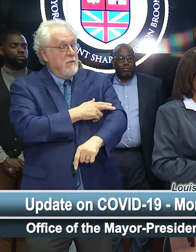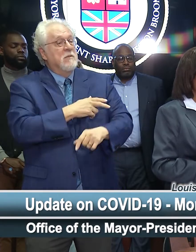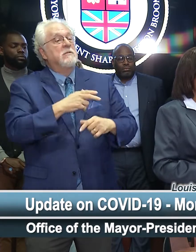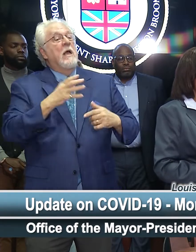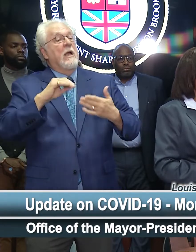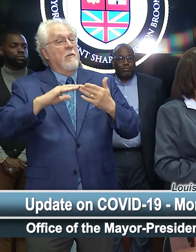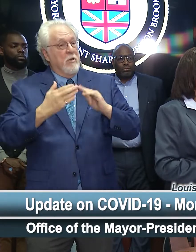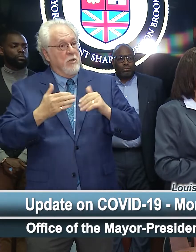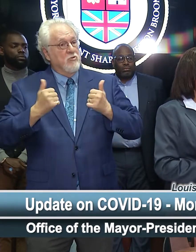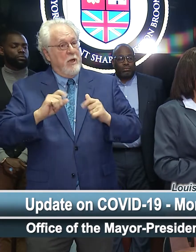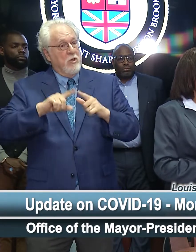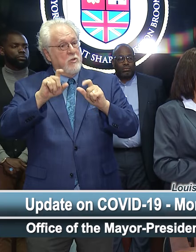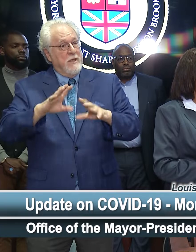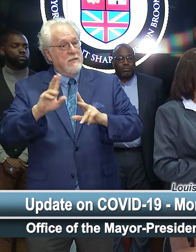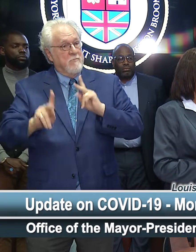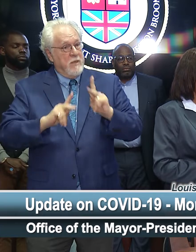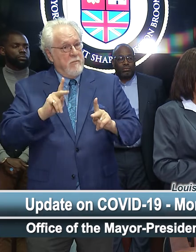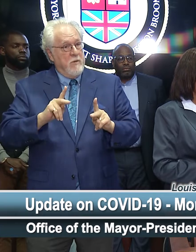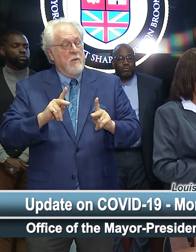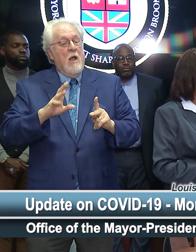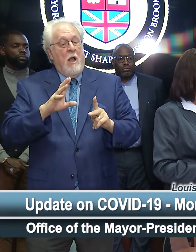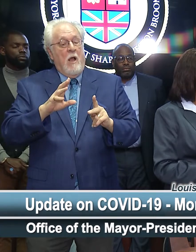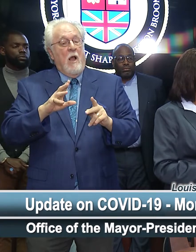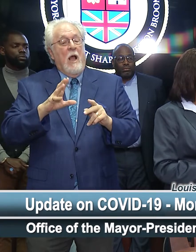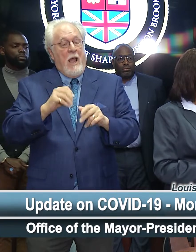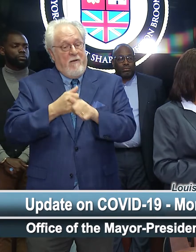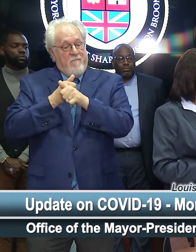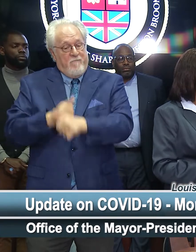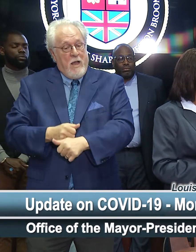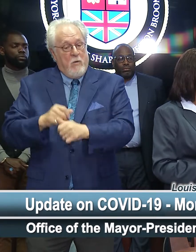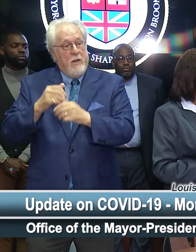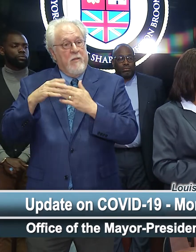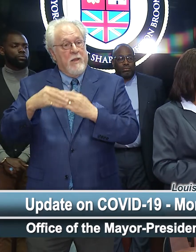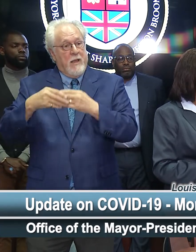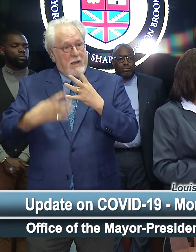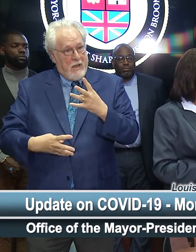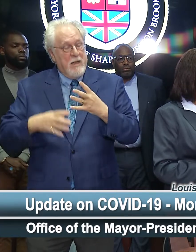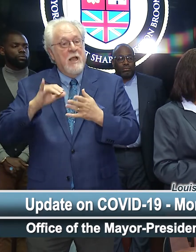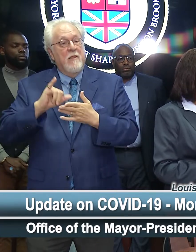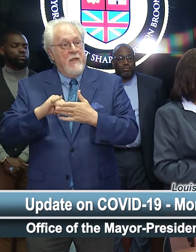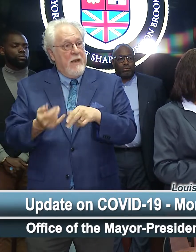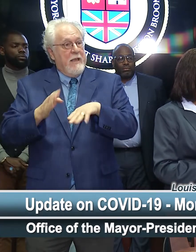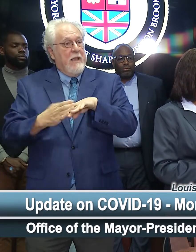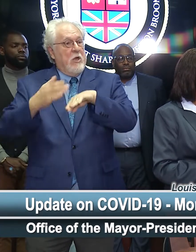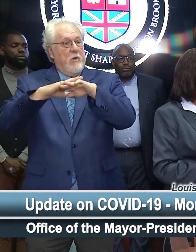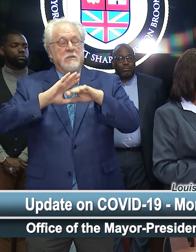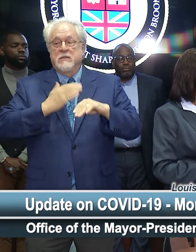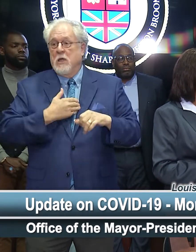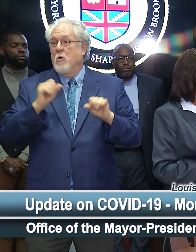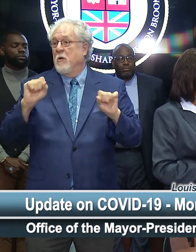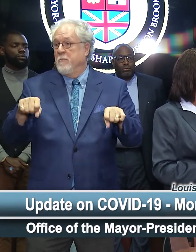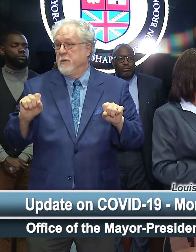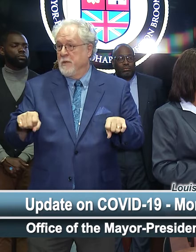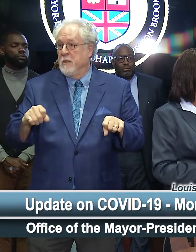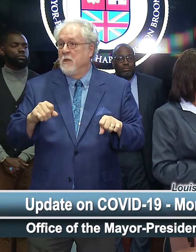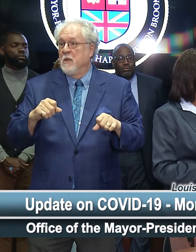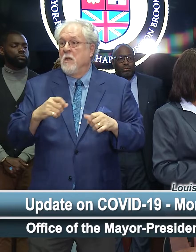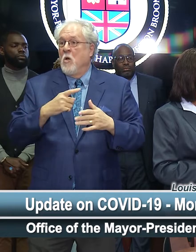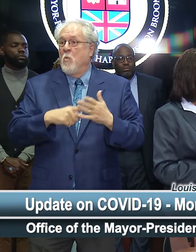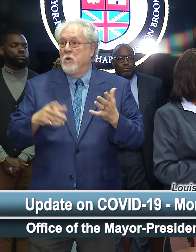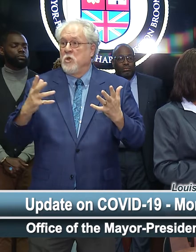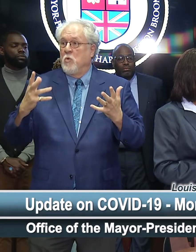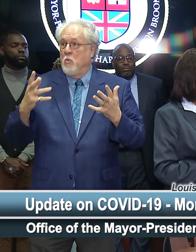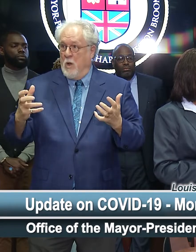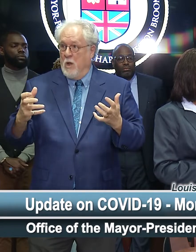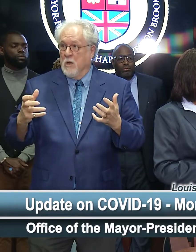have been attempting to test people for a while and following those guidelines for testing. This just increases our capacity and is what you want to be